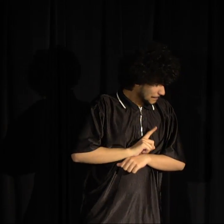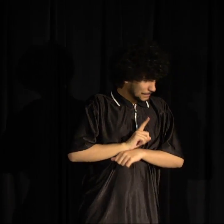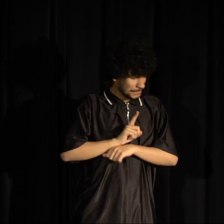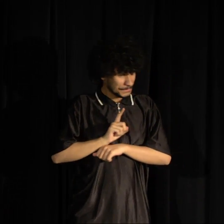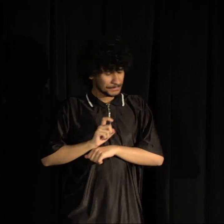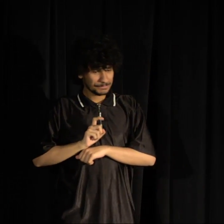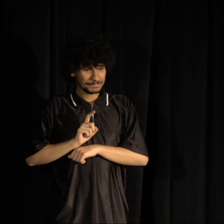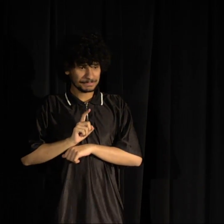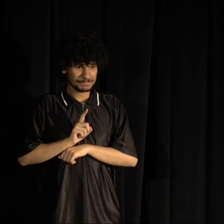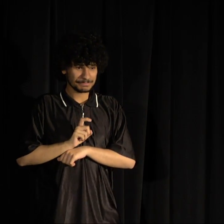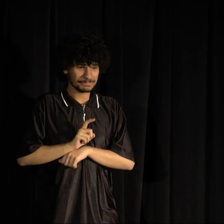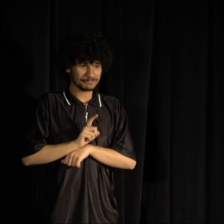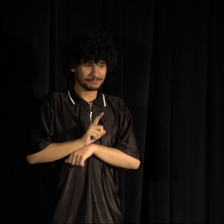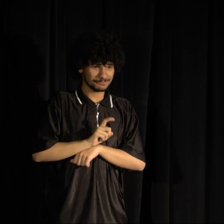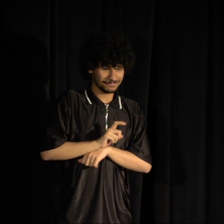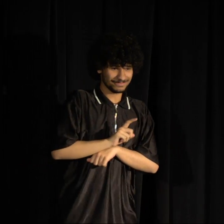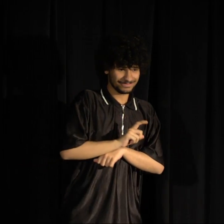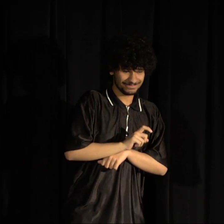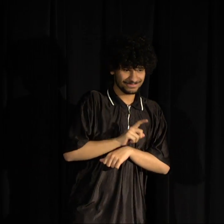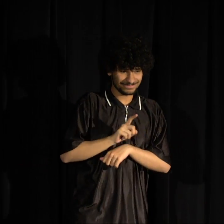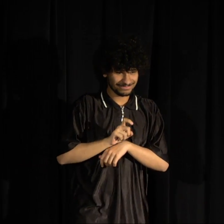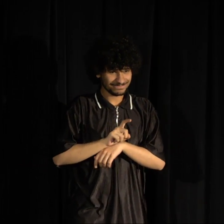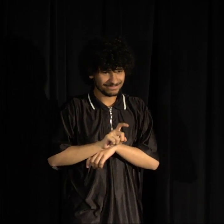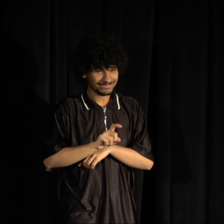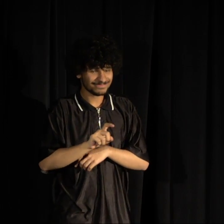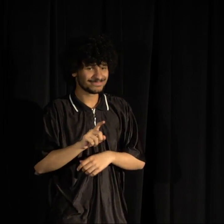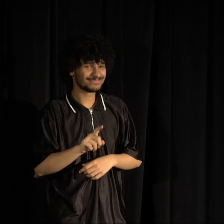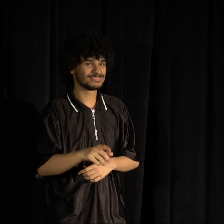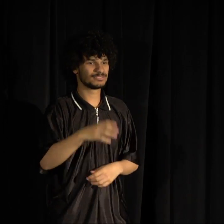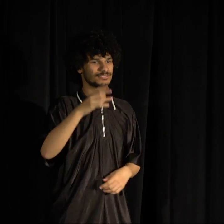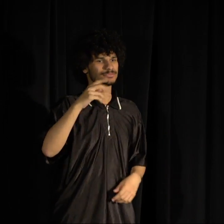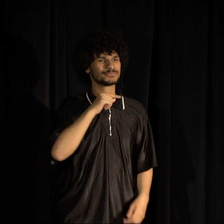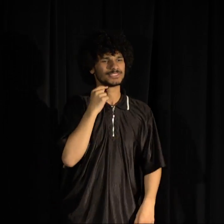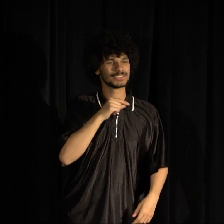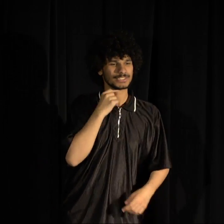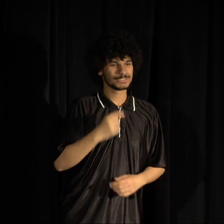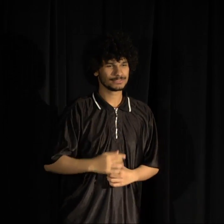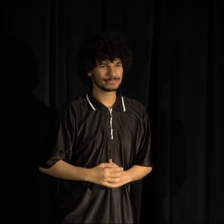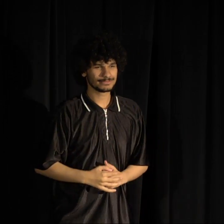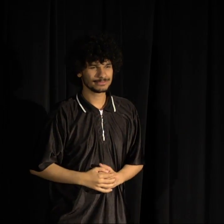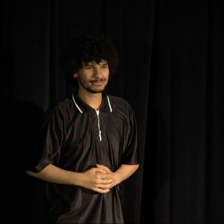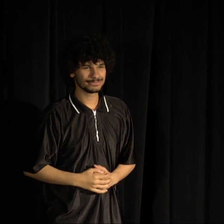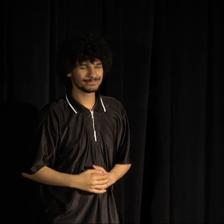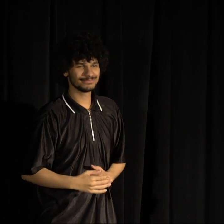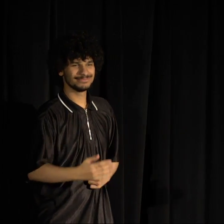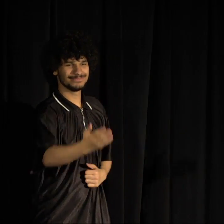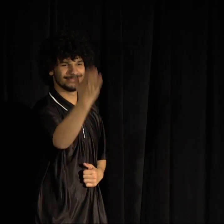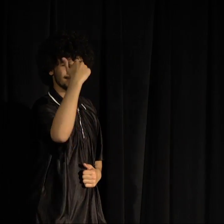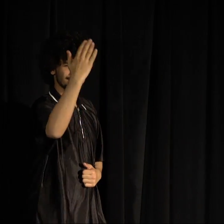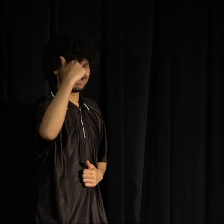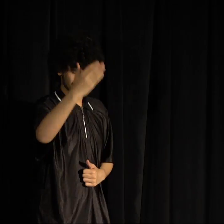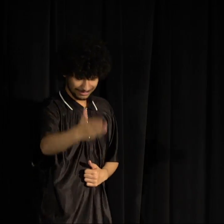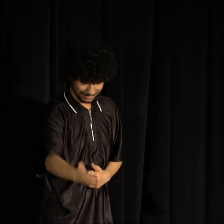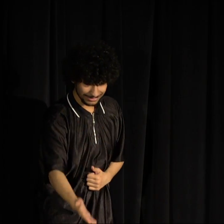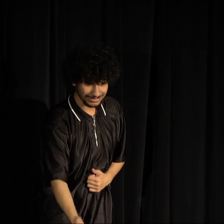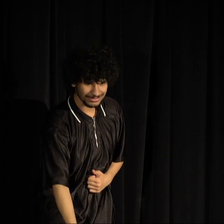oh, geez, I have to get up. Walks up to the front, and the preacher says, come on up